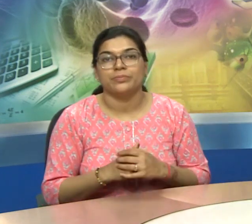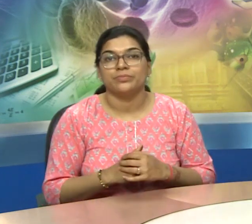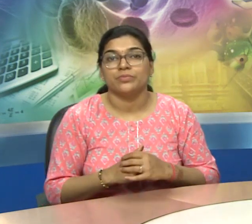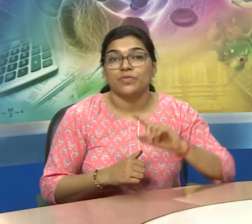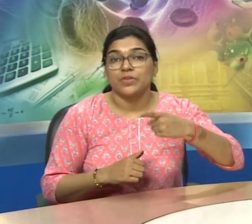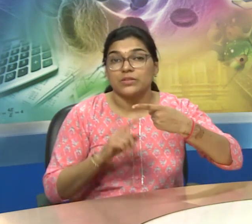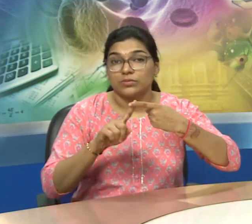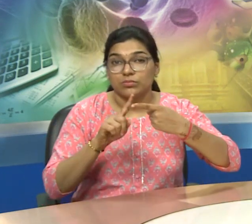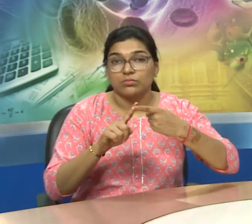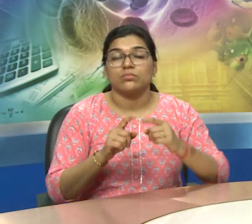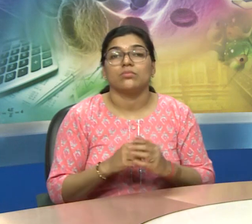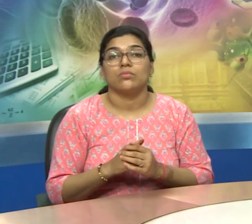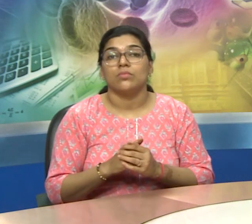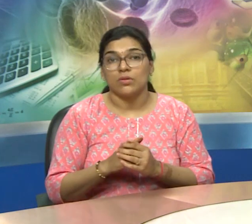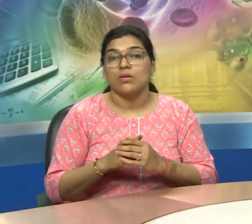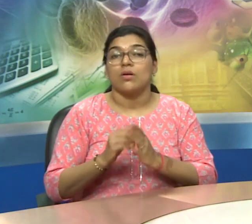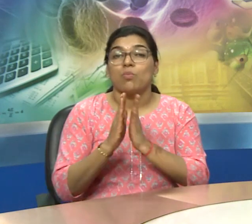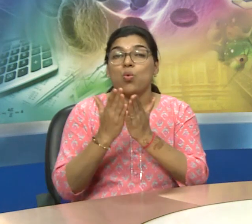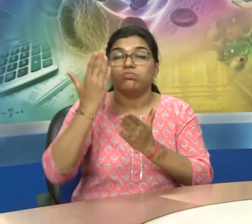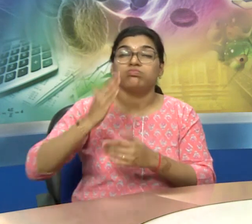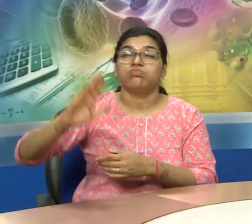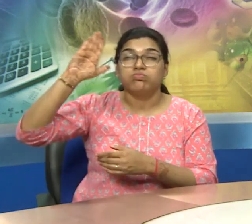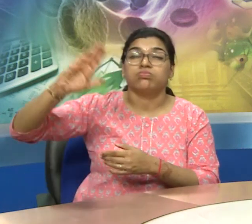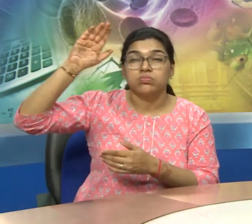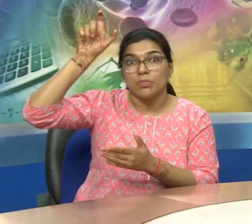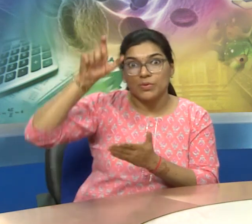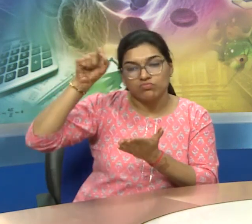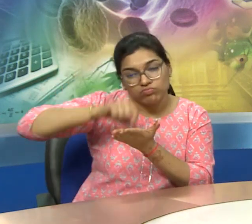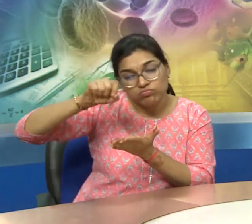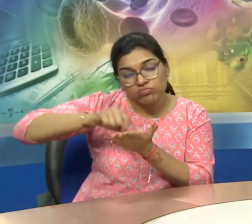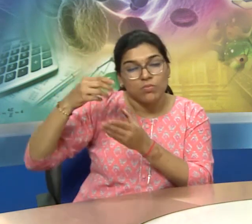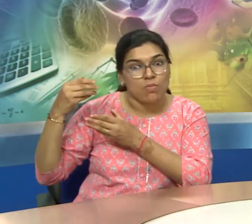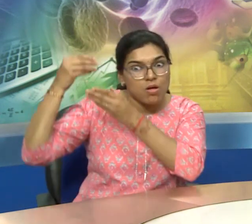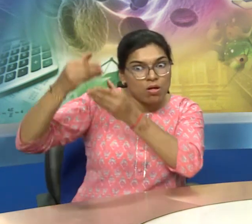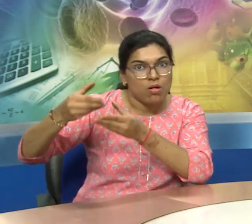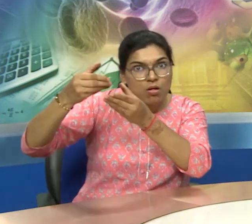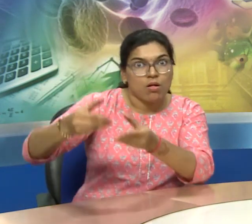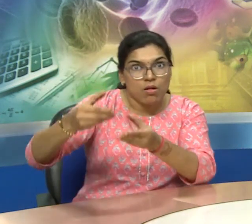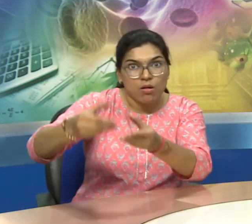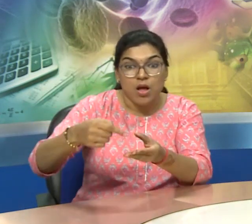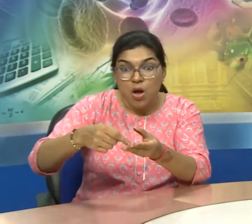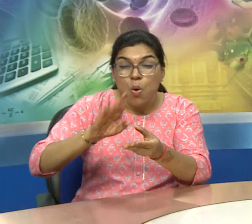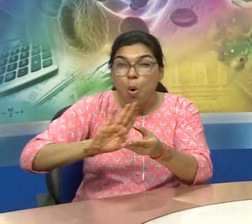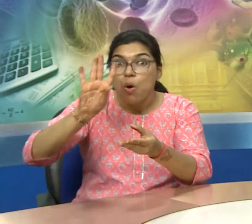kinds of subjects, but in the form of subjects, we categorize this library in the main four